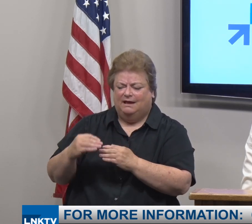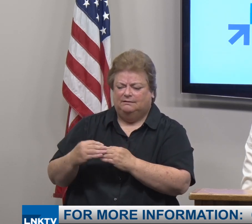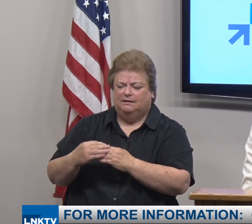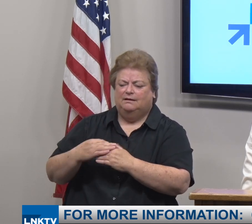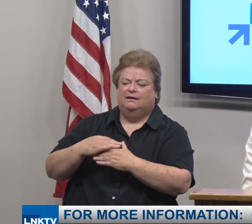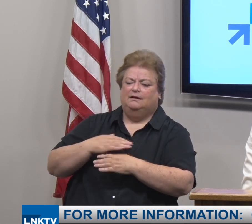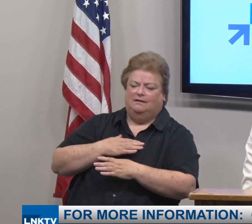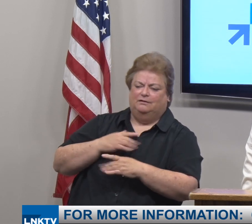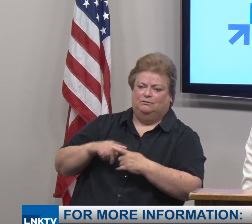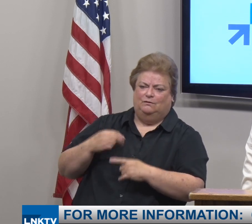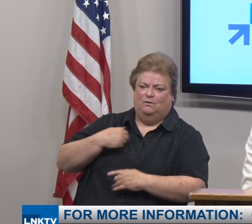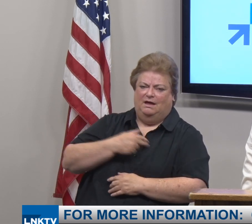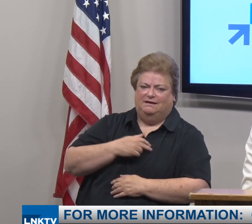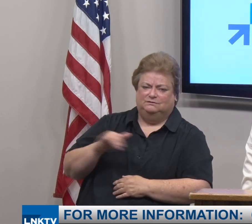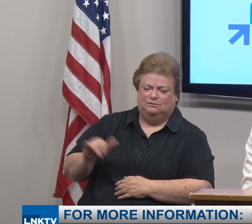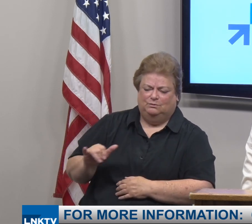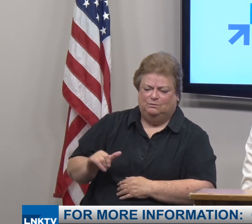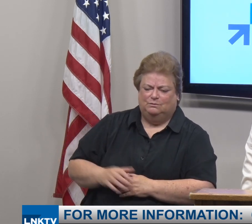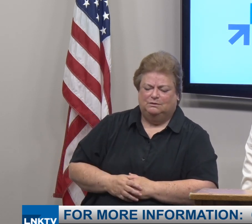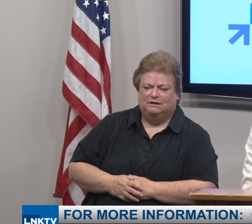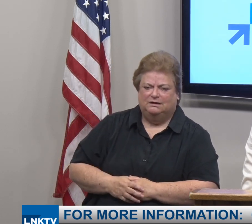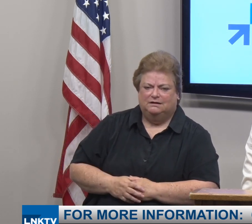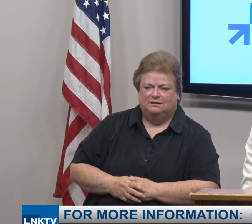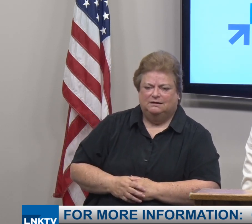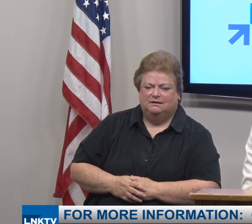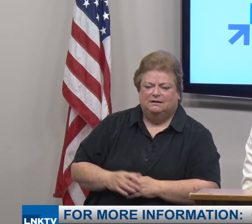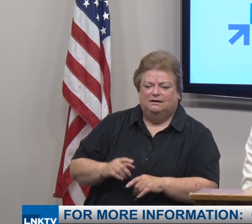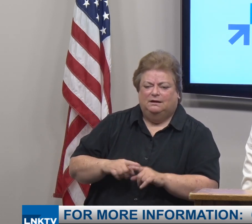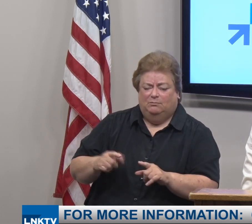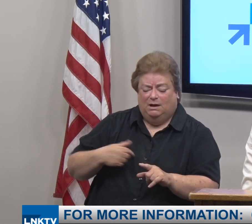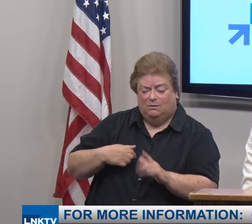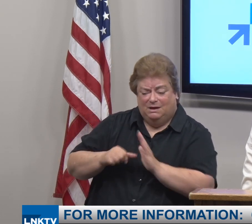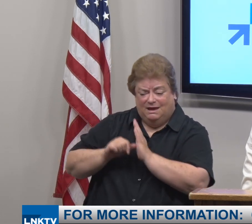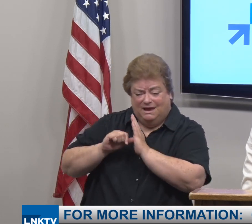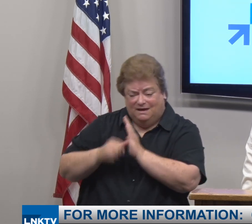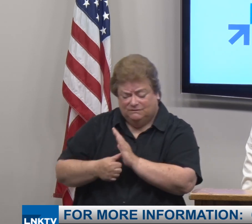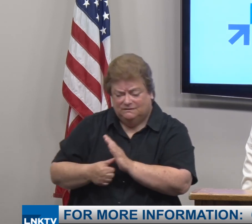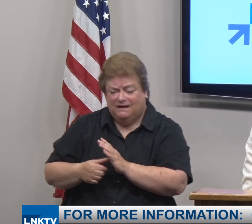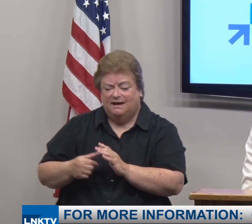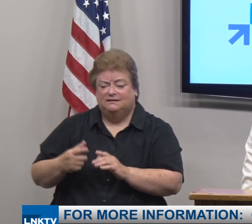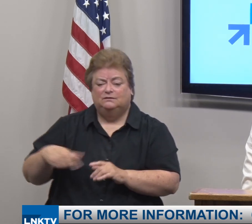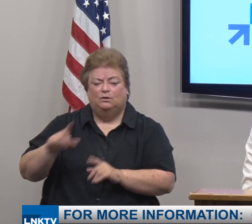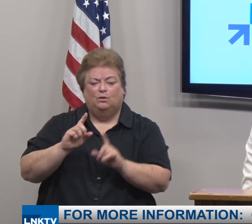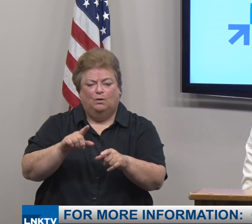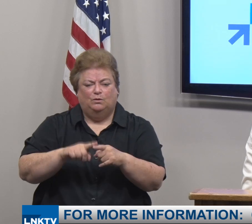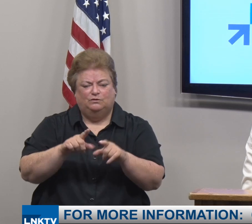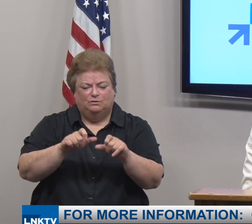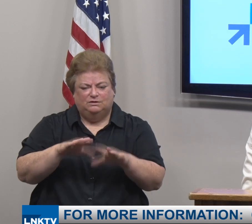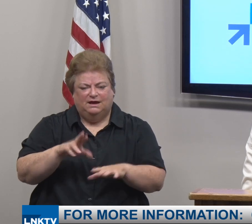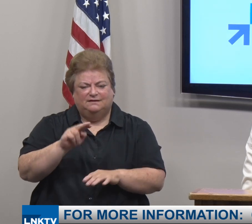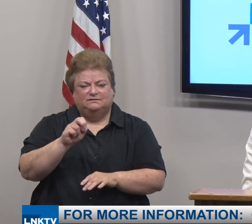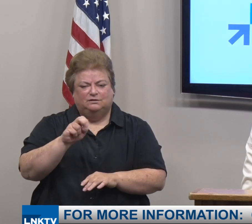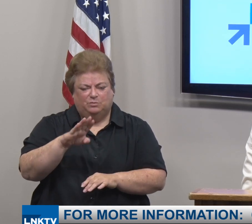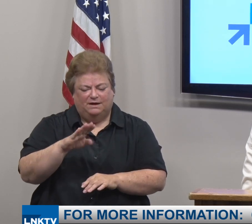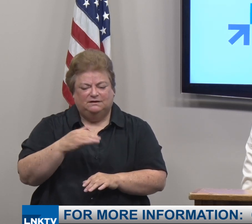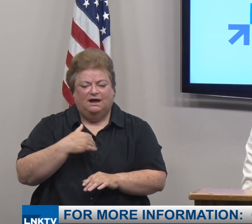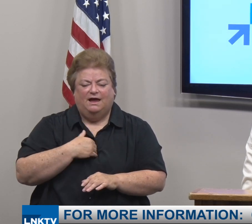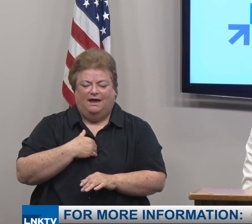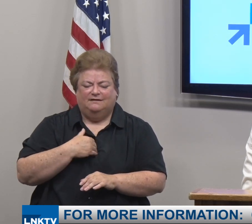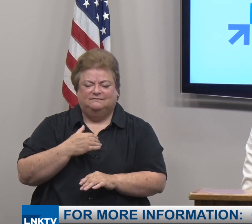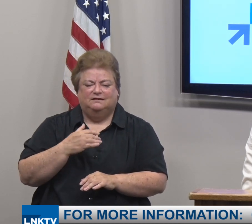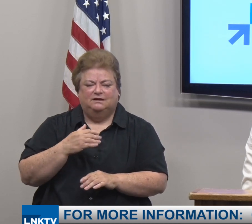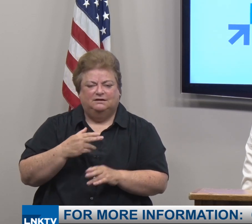us. But we are, frankly, emphasizing the need to go to Test Nebraska. We have fewer shortages related